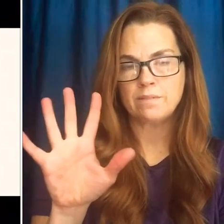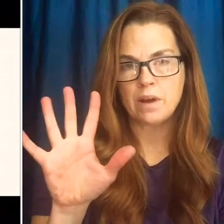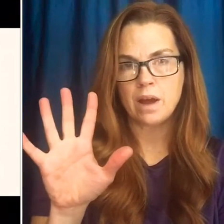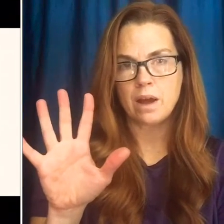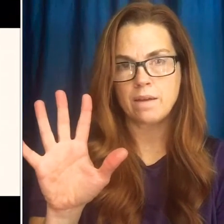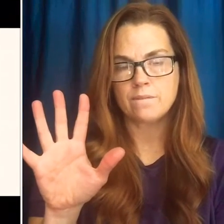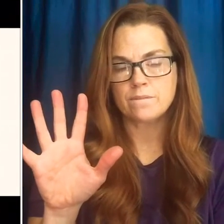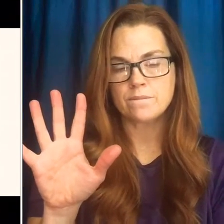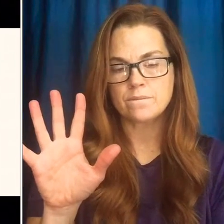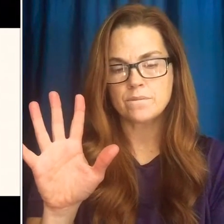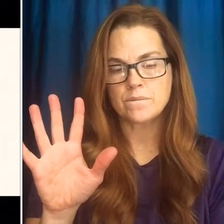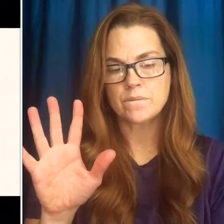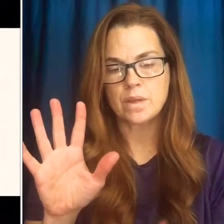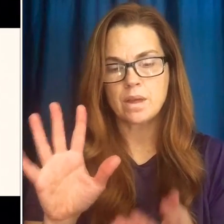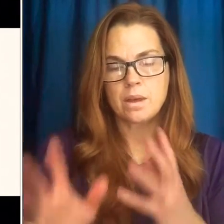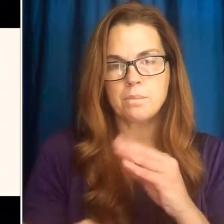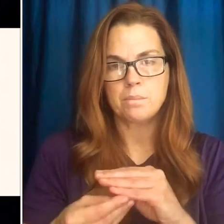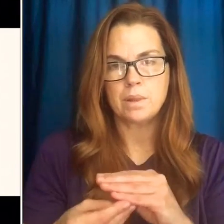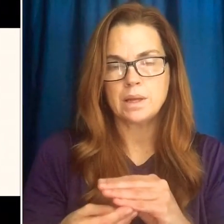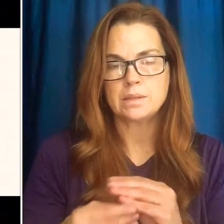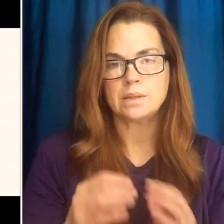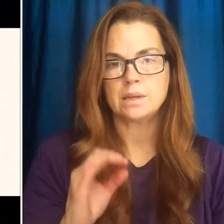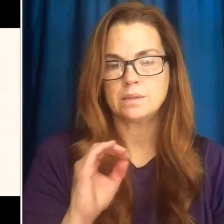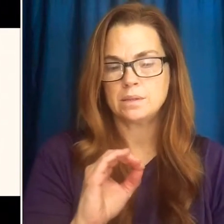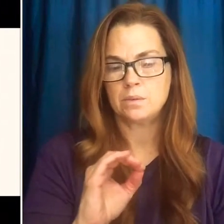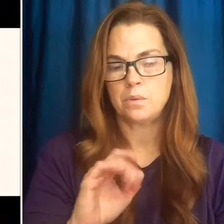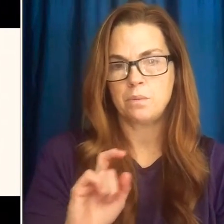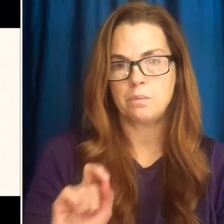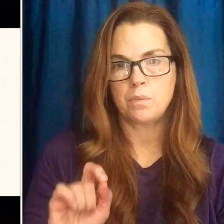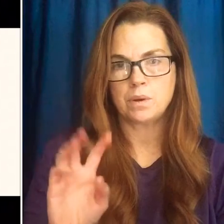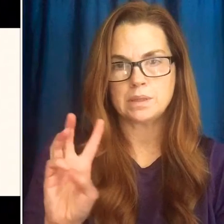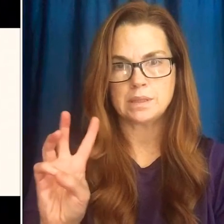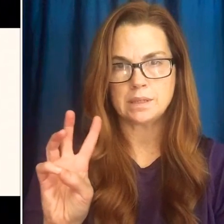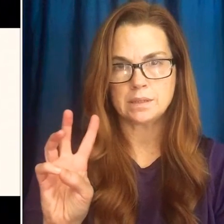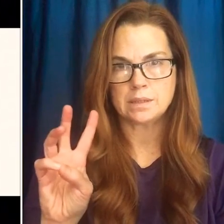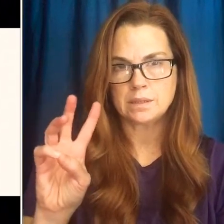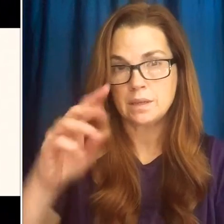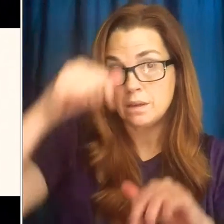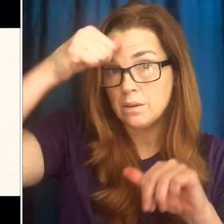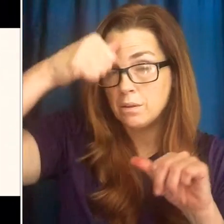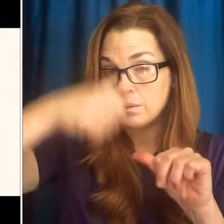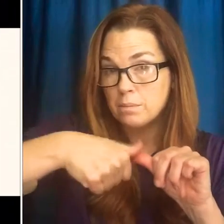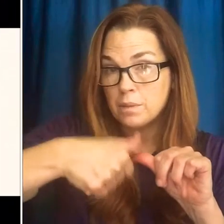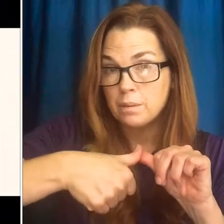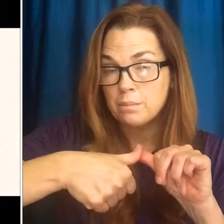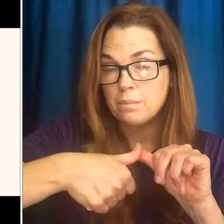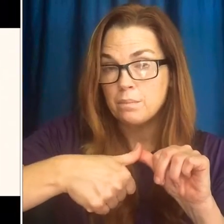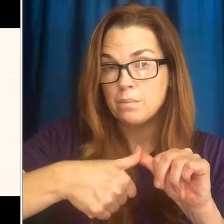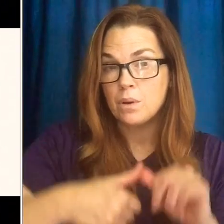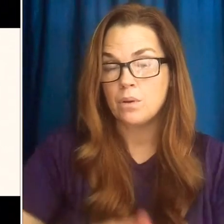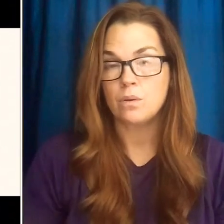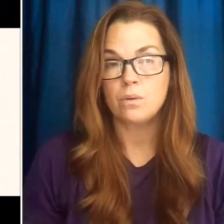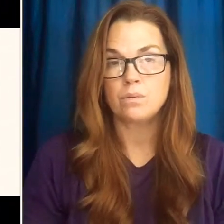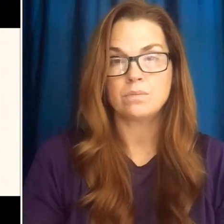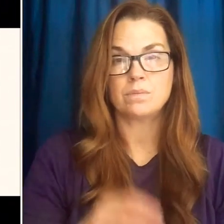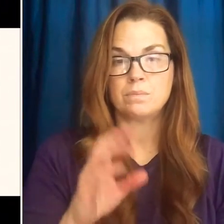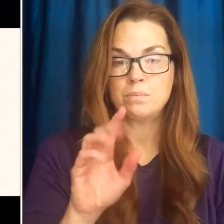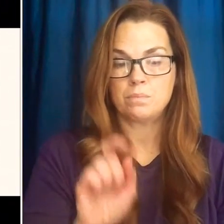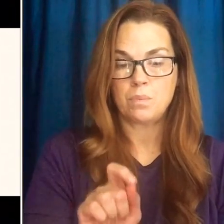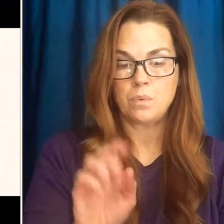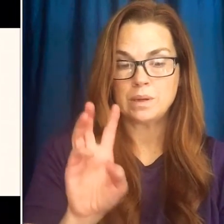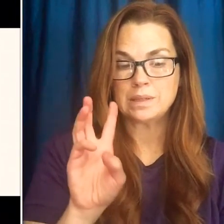0.6. And now remember, the absence of that value meant that this was a 0. There was a 0